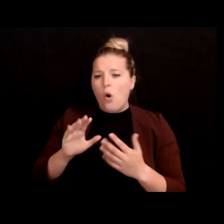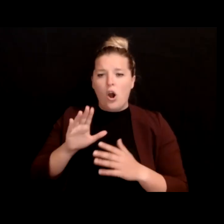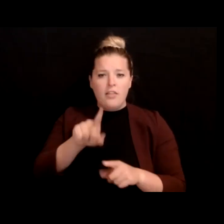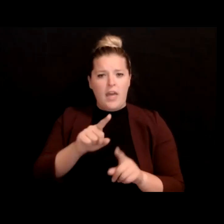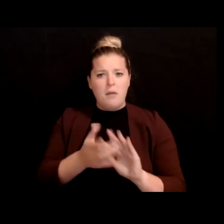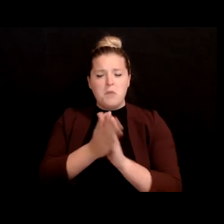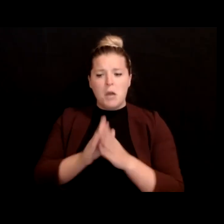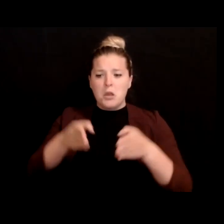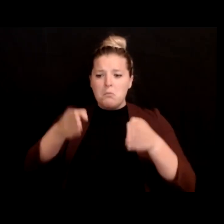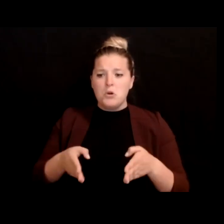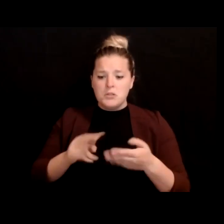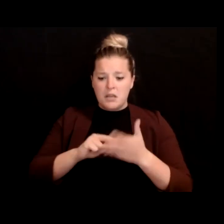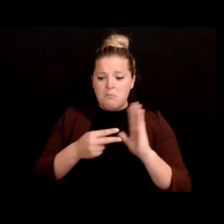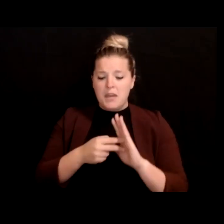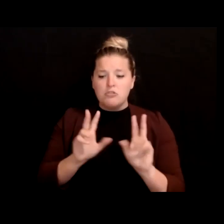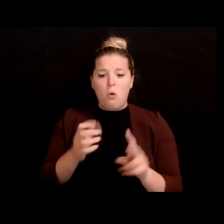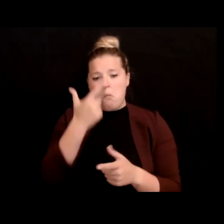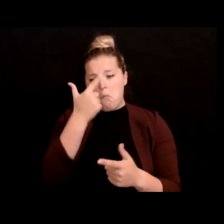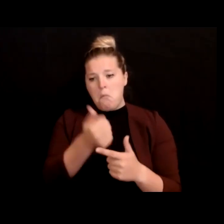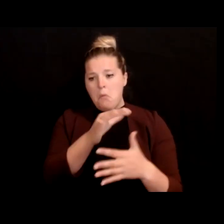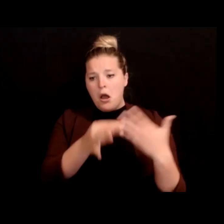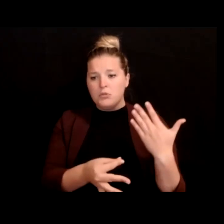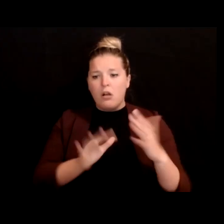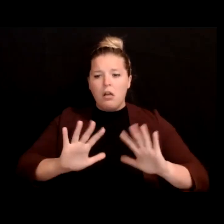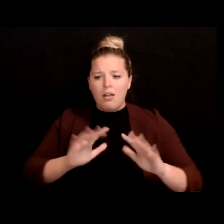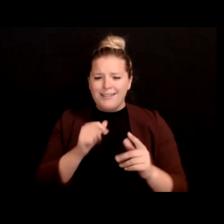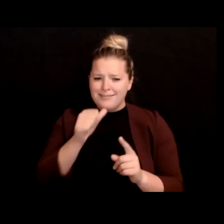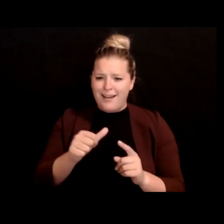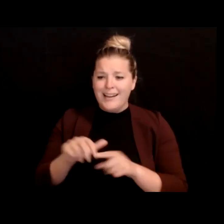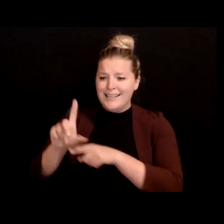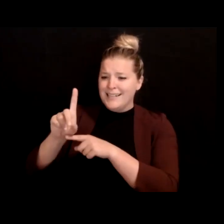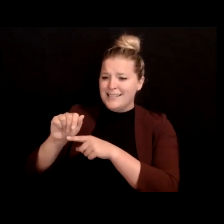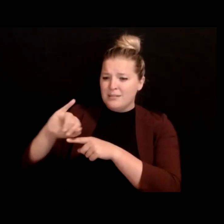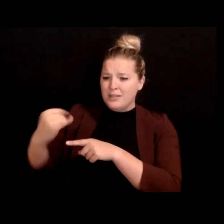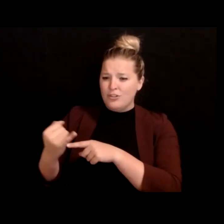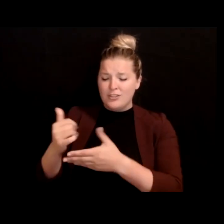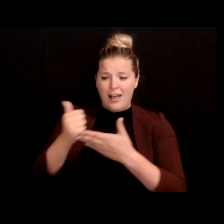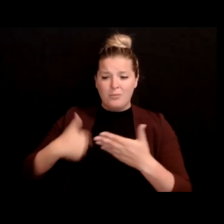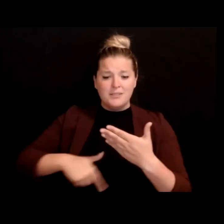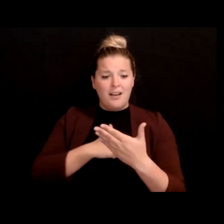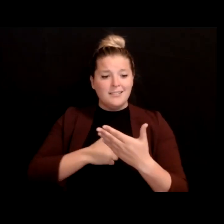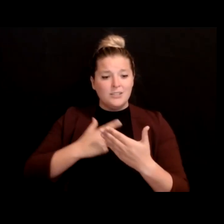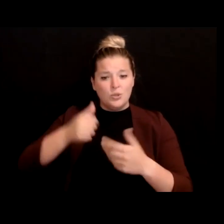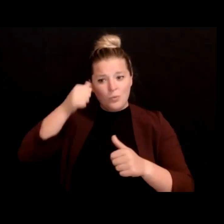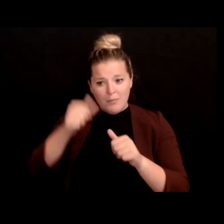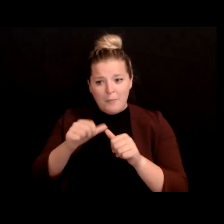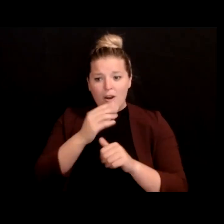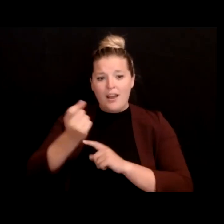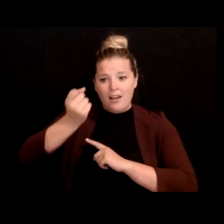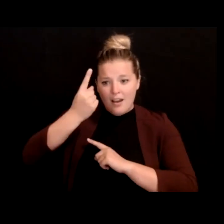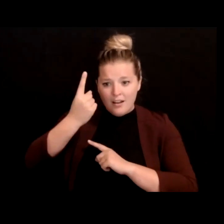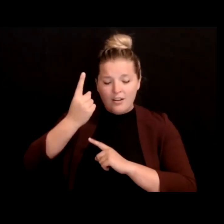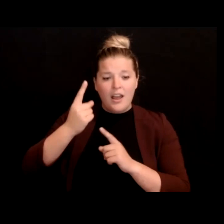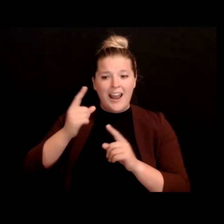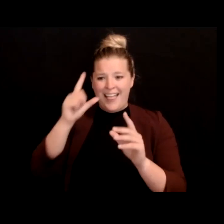but never fully realized, achieved, or recognized. Disability justice helps us to understand and to carve out a vision for